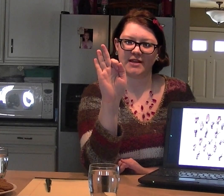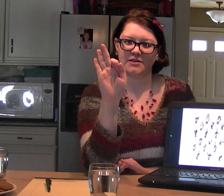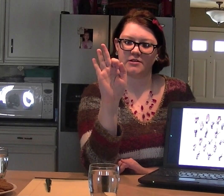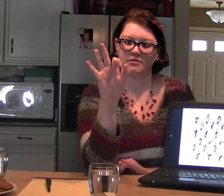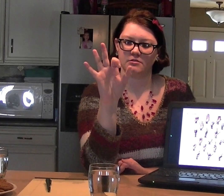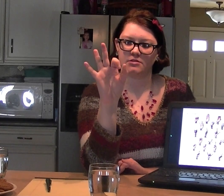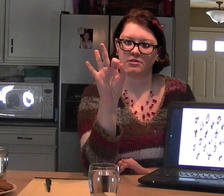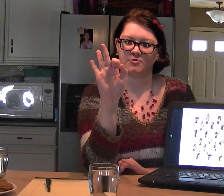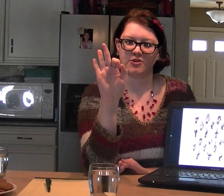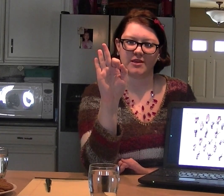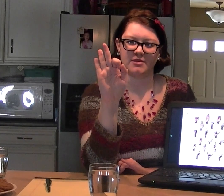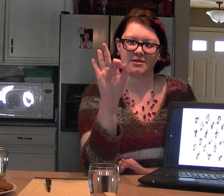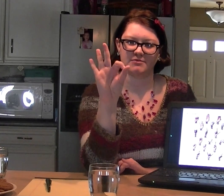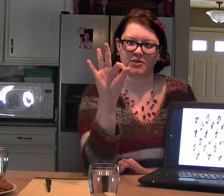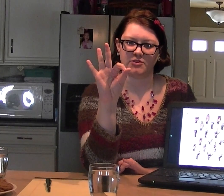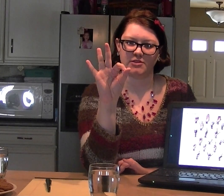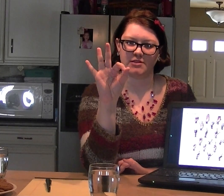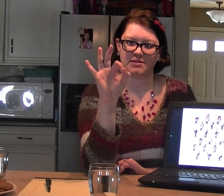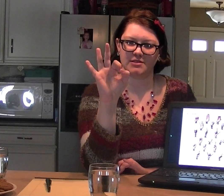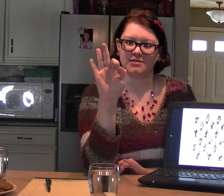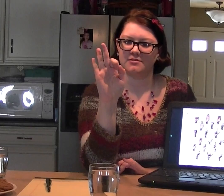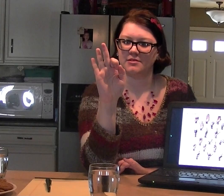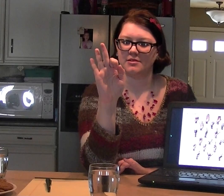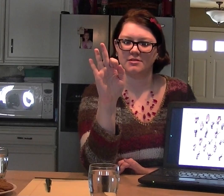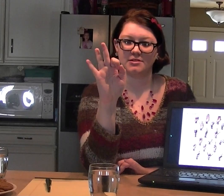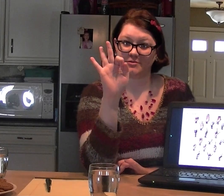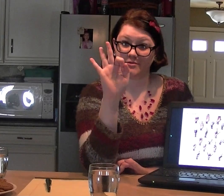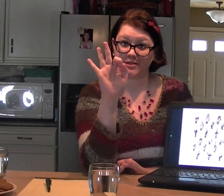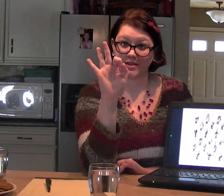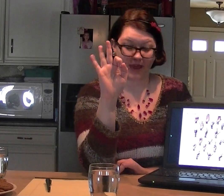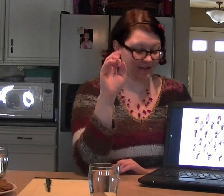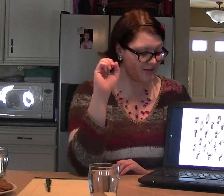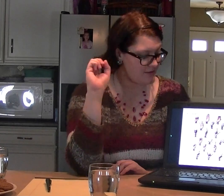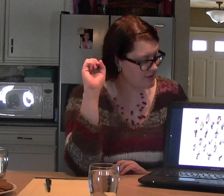tighter, so it's more like this rather than this. So it's like that.